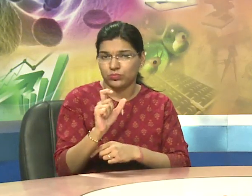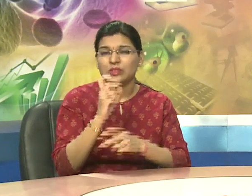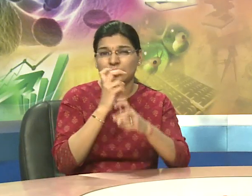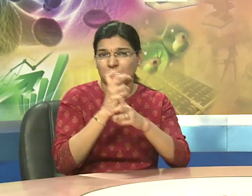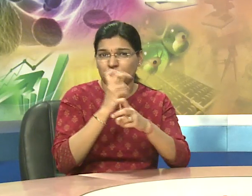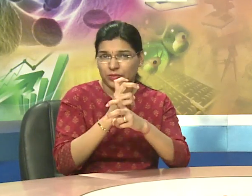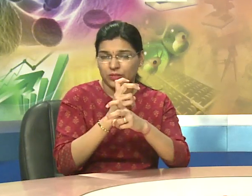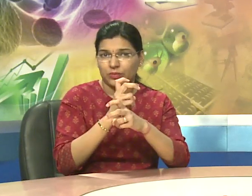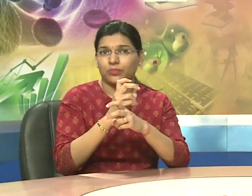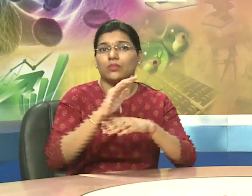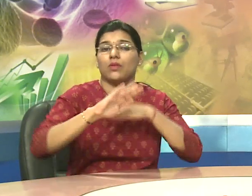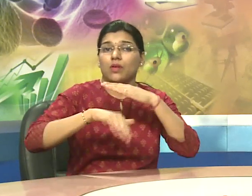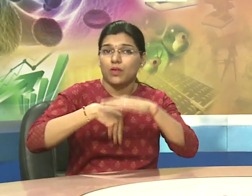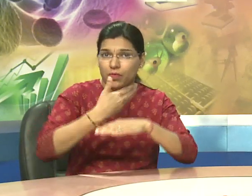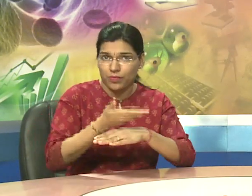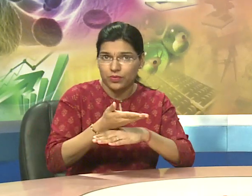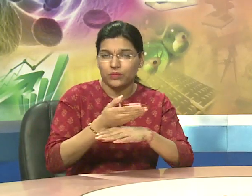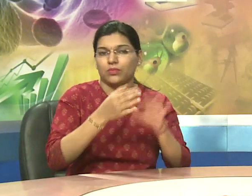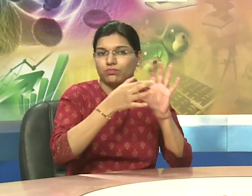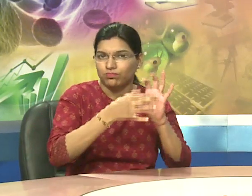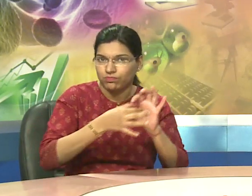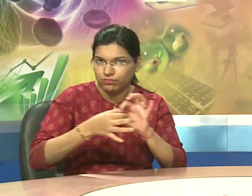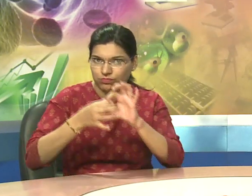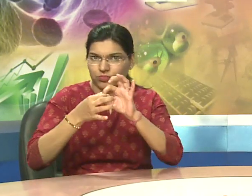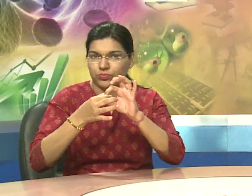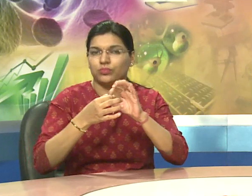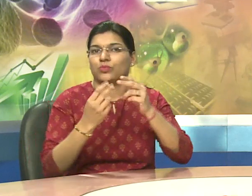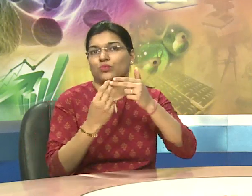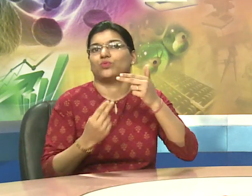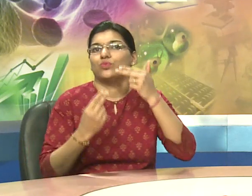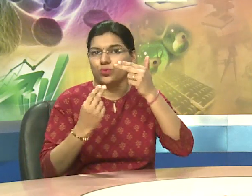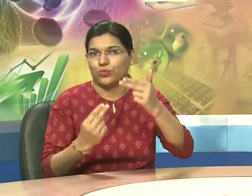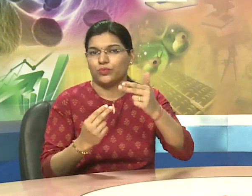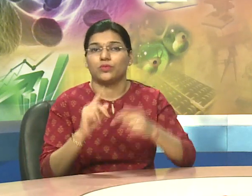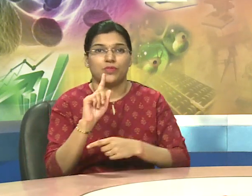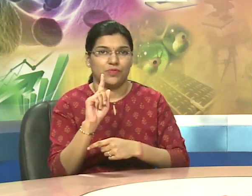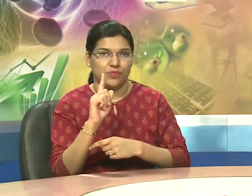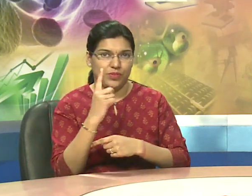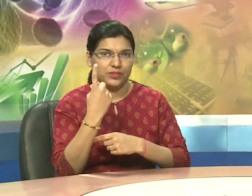Firstly, we will read difficult words in the chapter. Afterwards, the explanation.